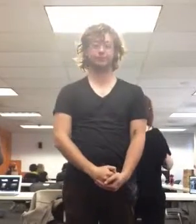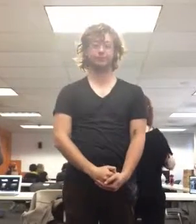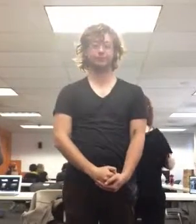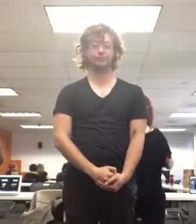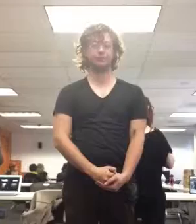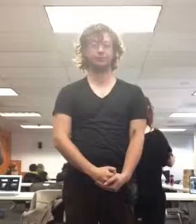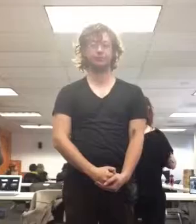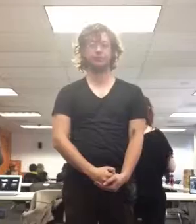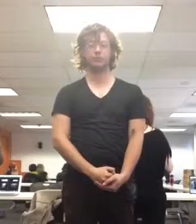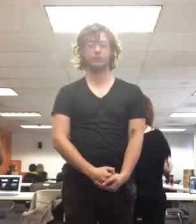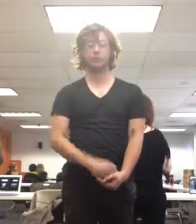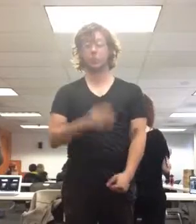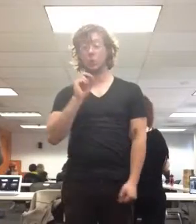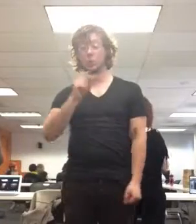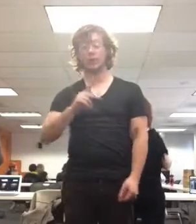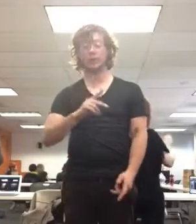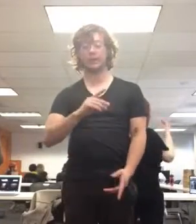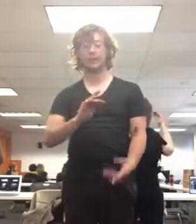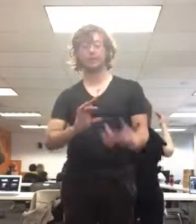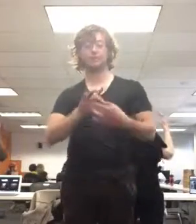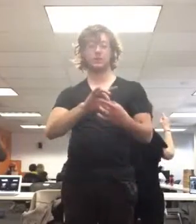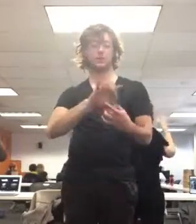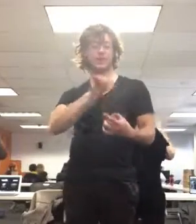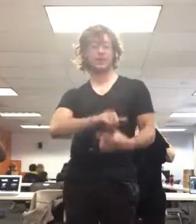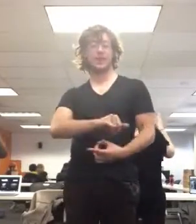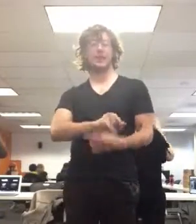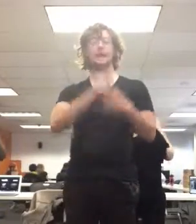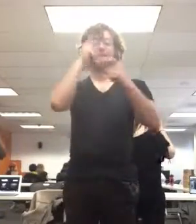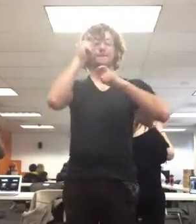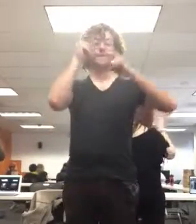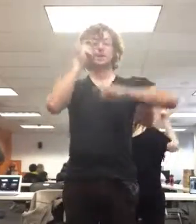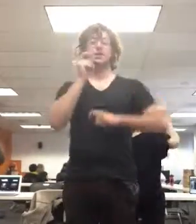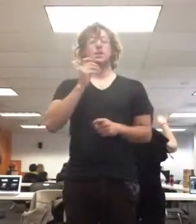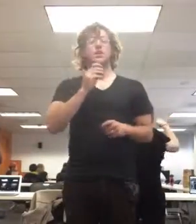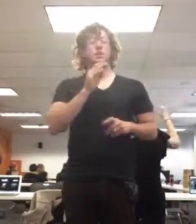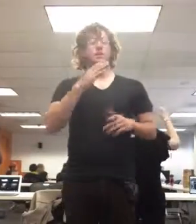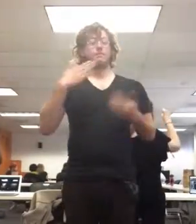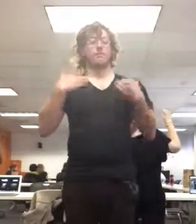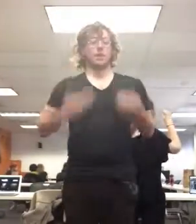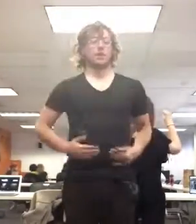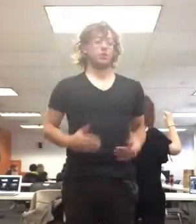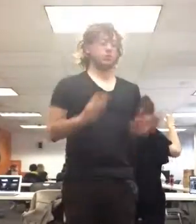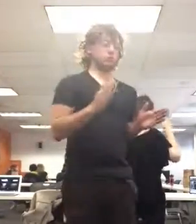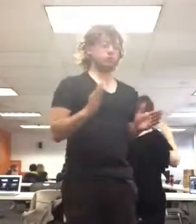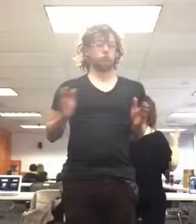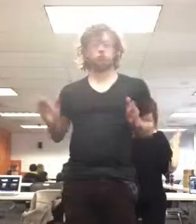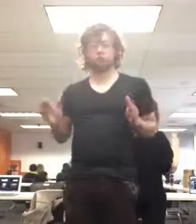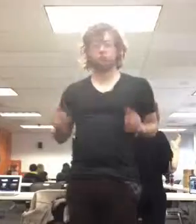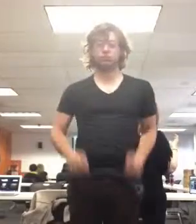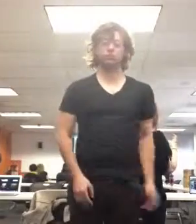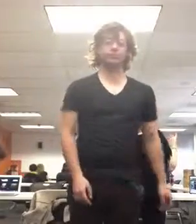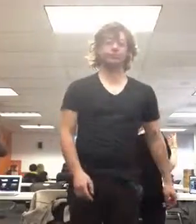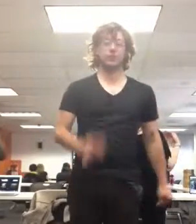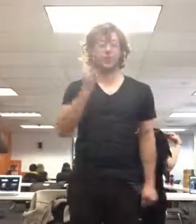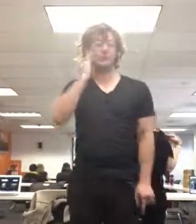And then with that, you know, facial expressions, head nods, body shifts, when you're doing all of that. If your goal and your target